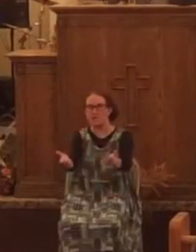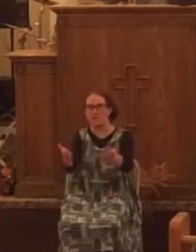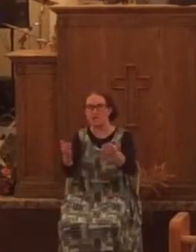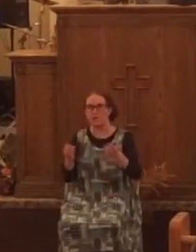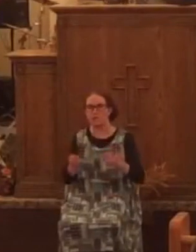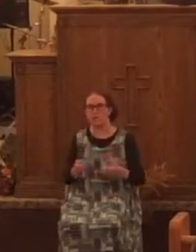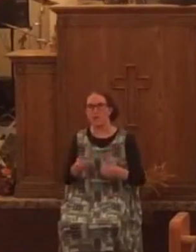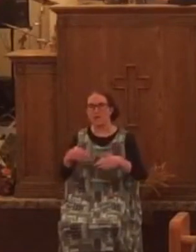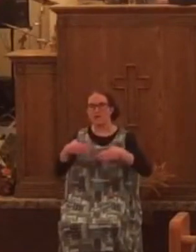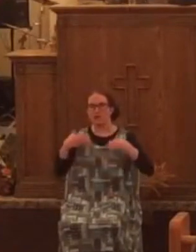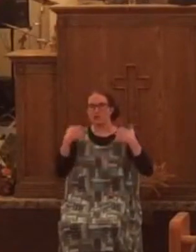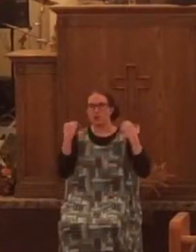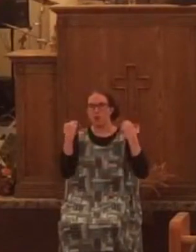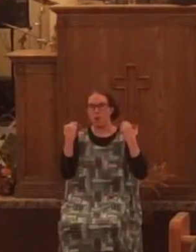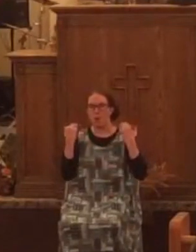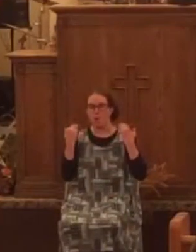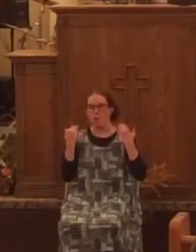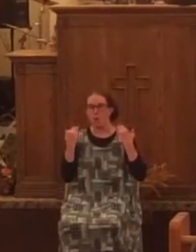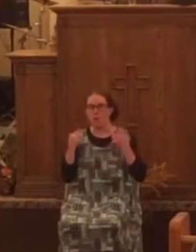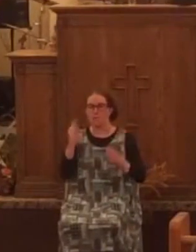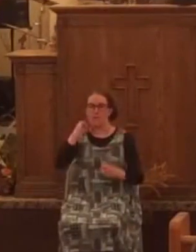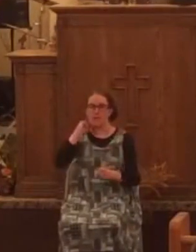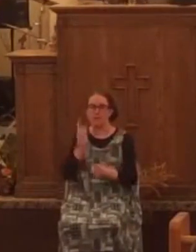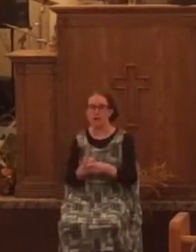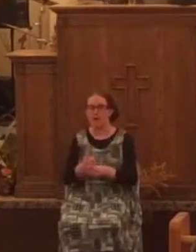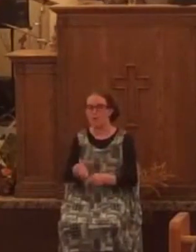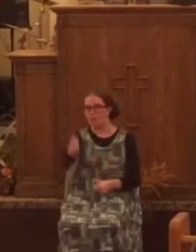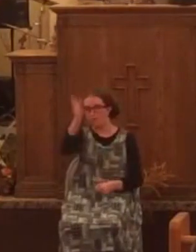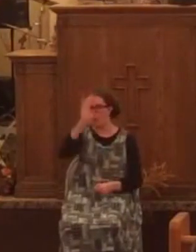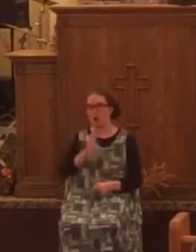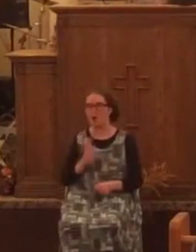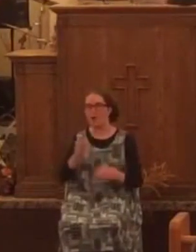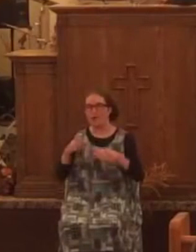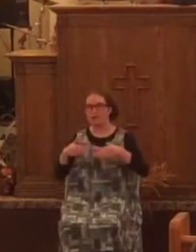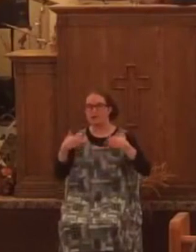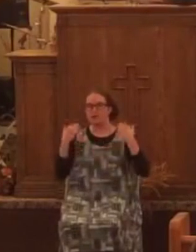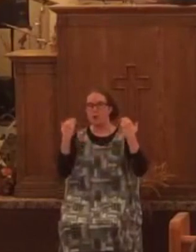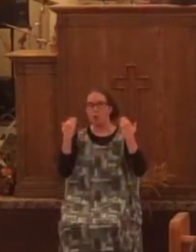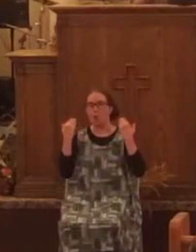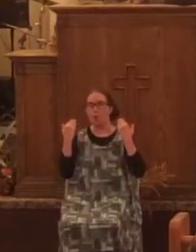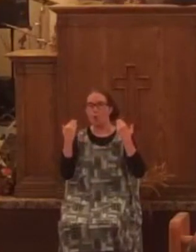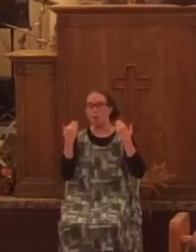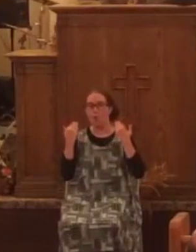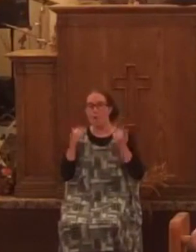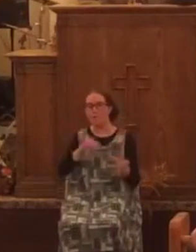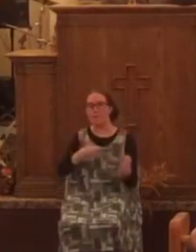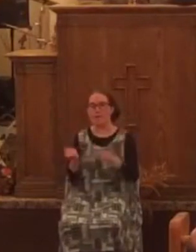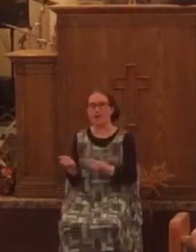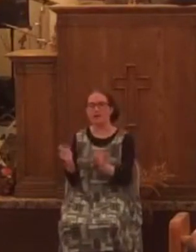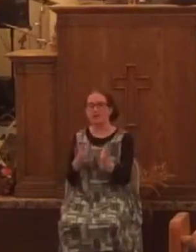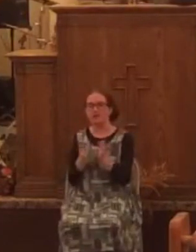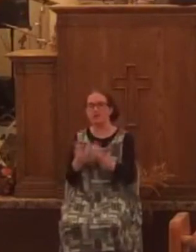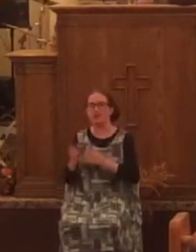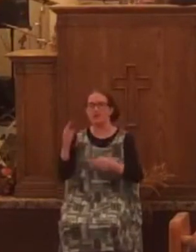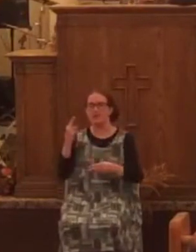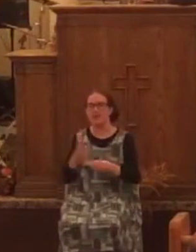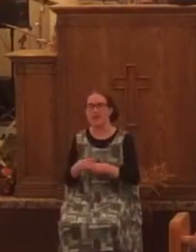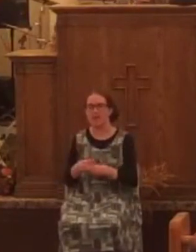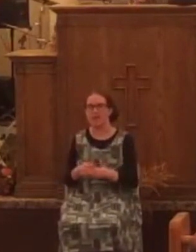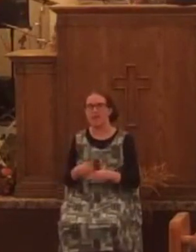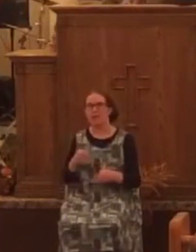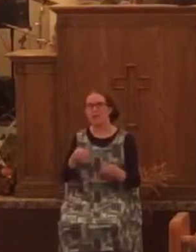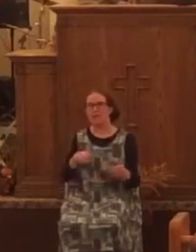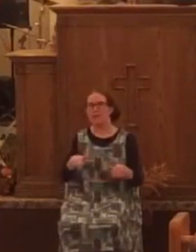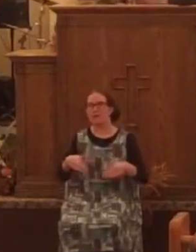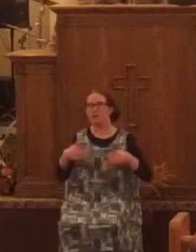amen, that there's joy in being right with God. Amen. There's joy, amen, in being baptized in Jesus' name.